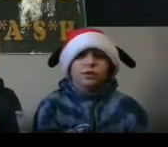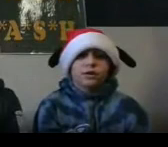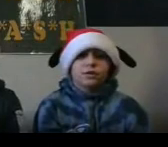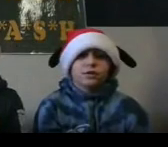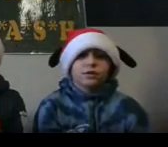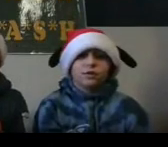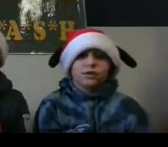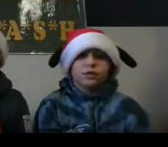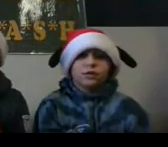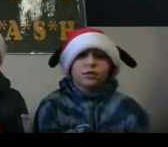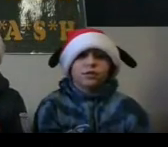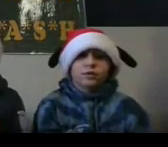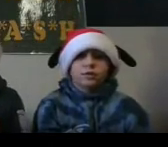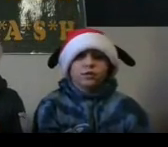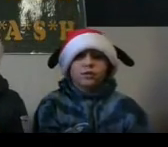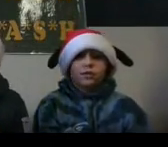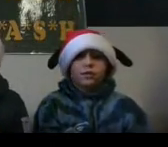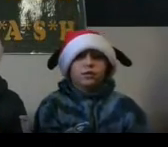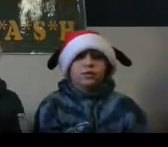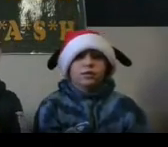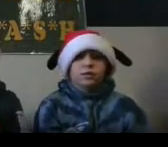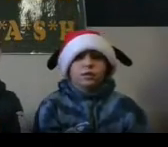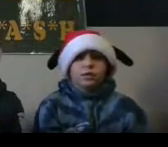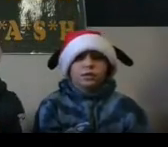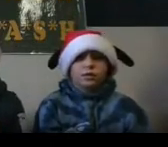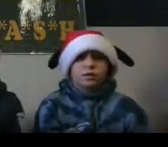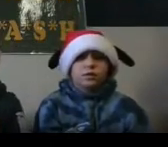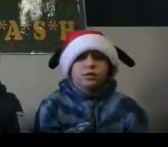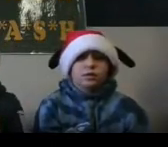so Nash. Shout out to Dr. Bowen for